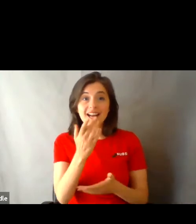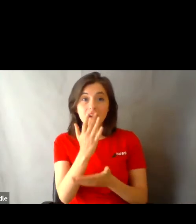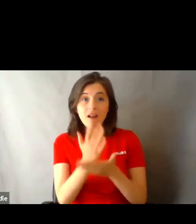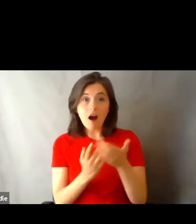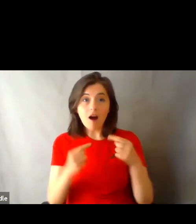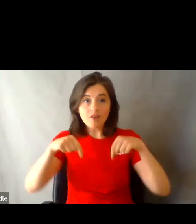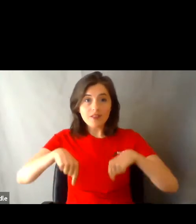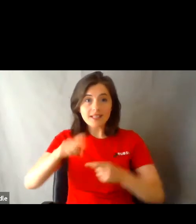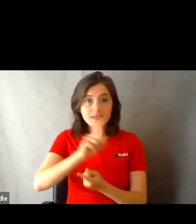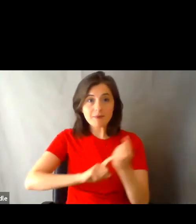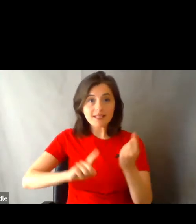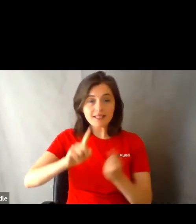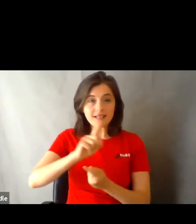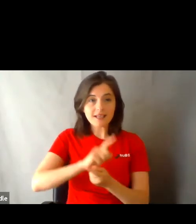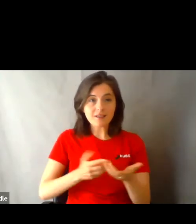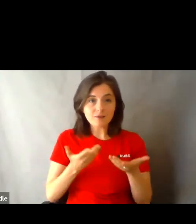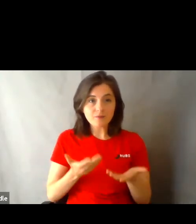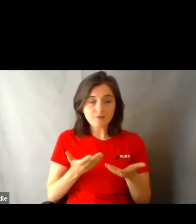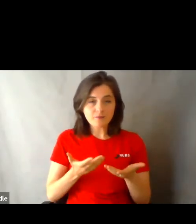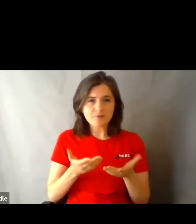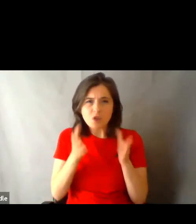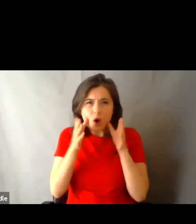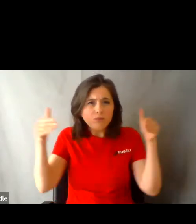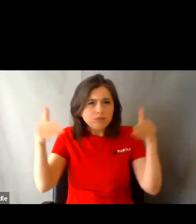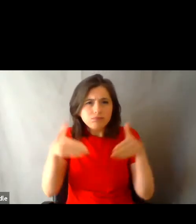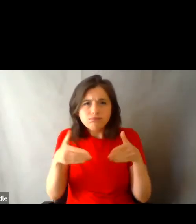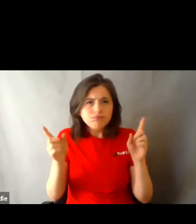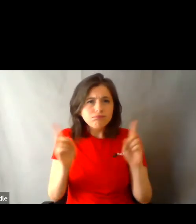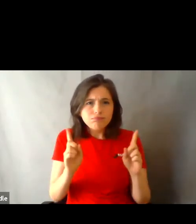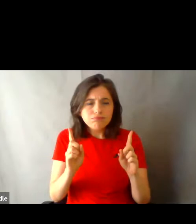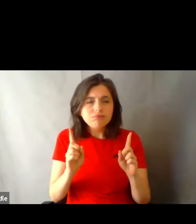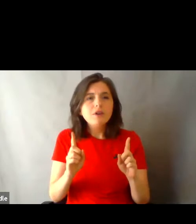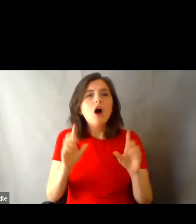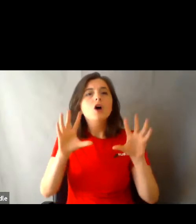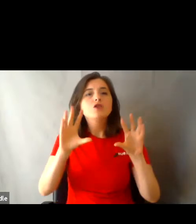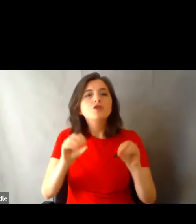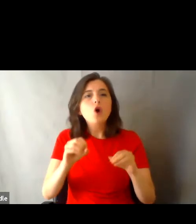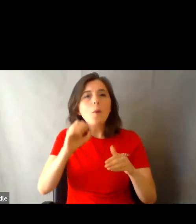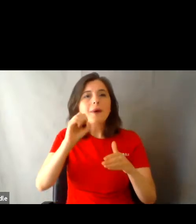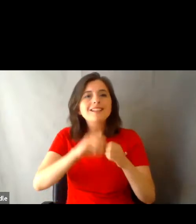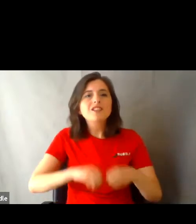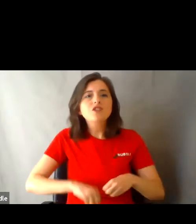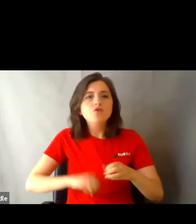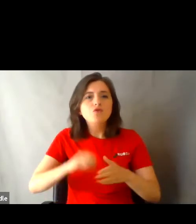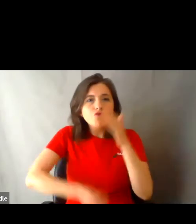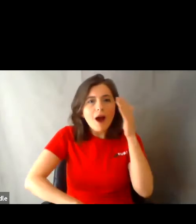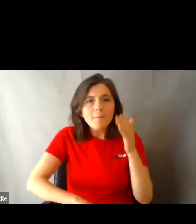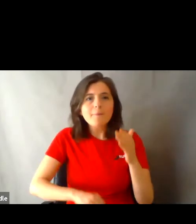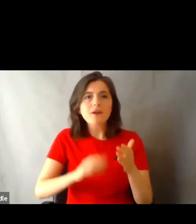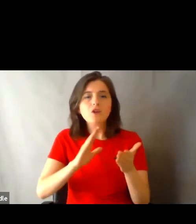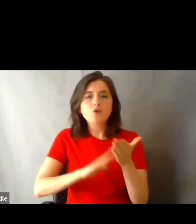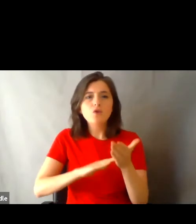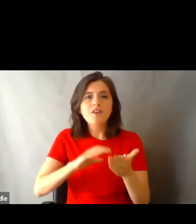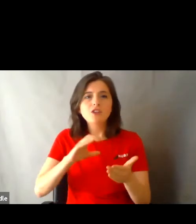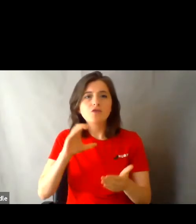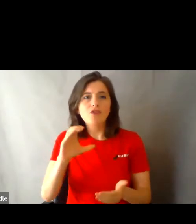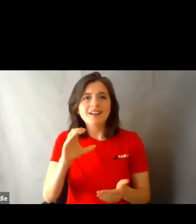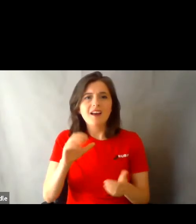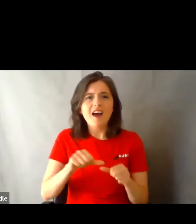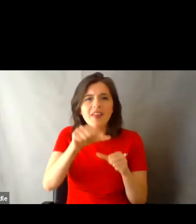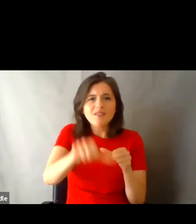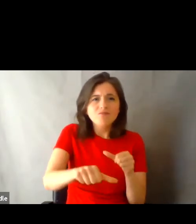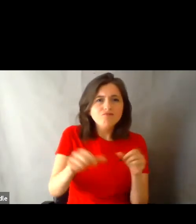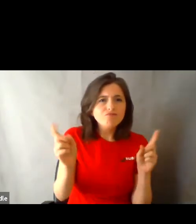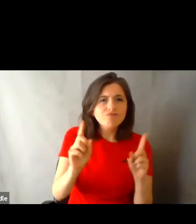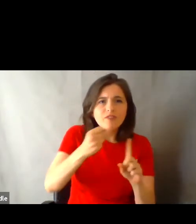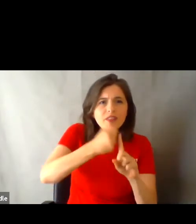meeting today. The meeting is about Stop and Scrap Universal Credit and where now for the campaign. Since